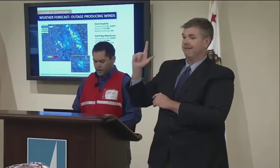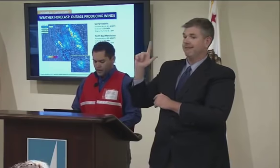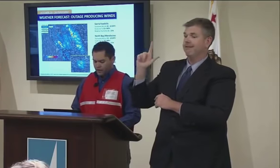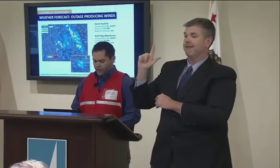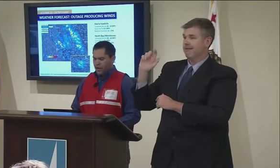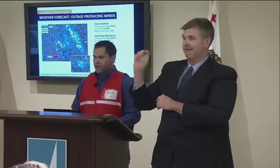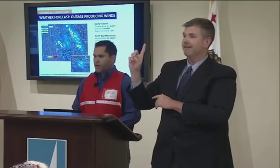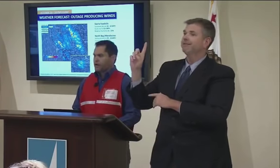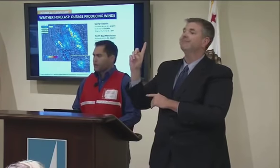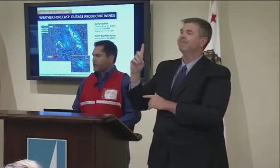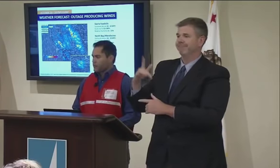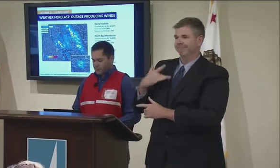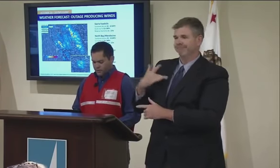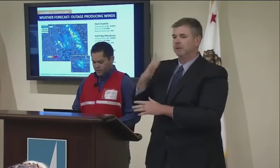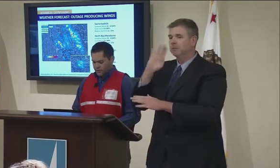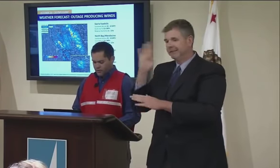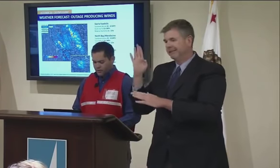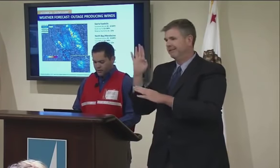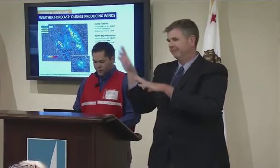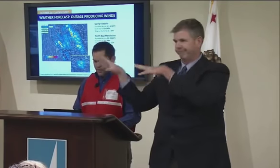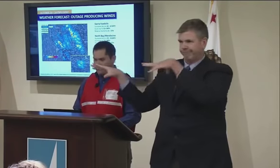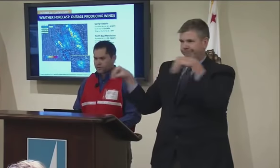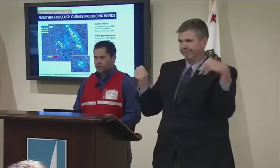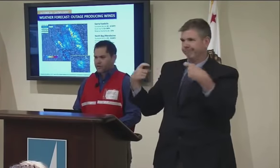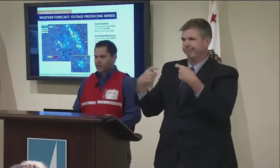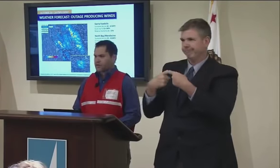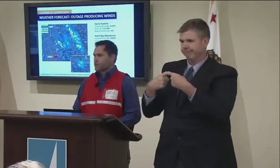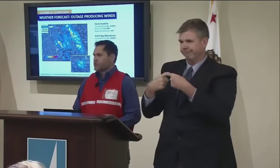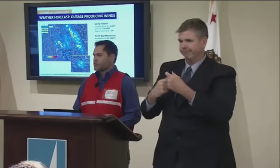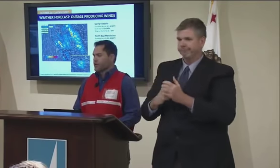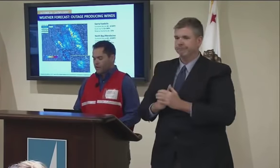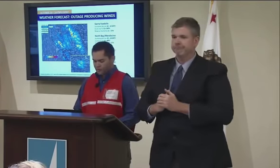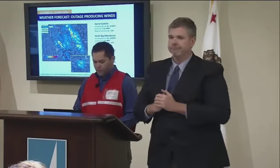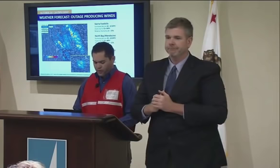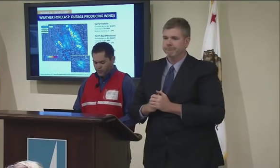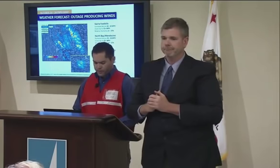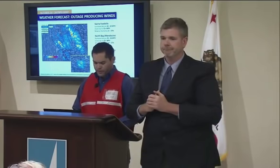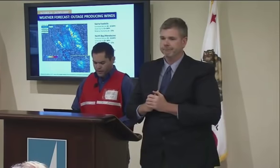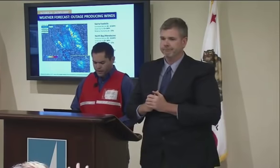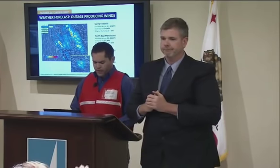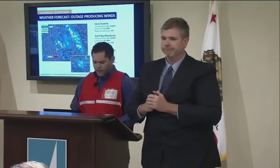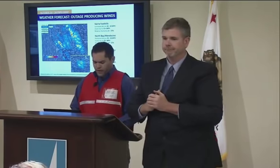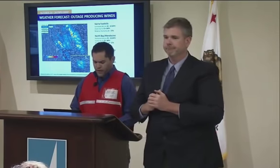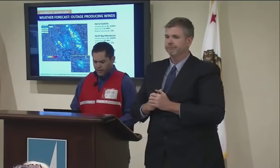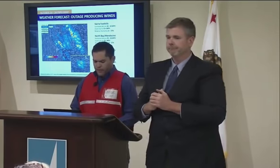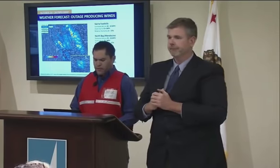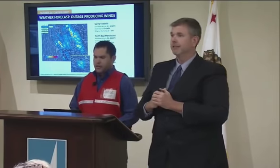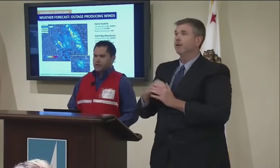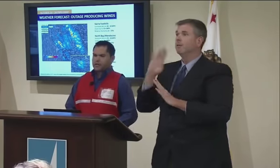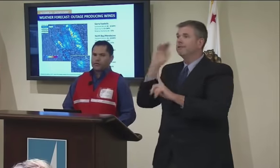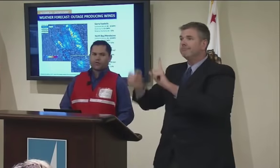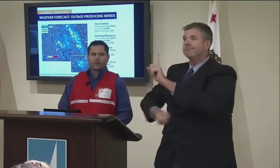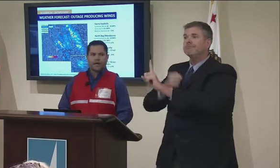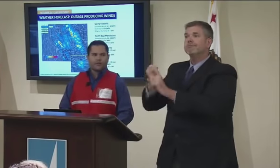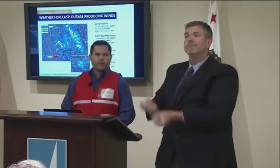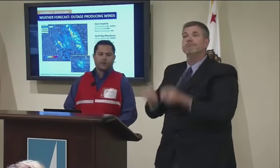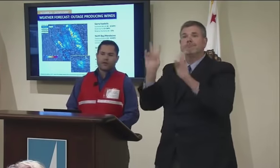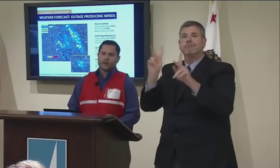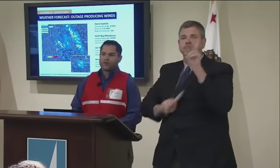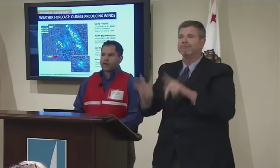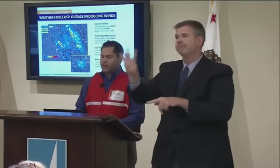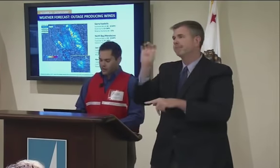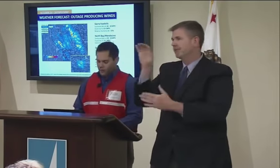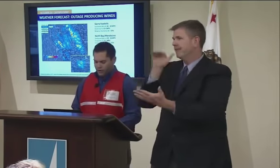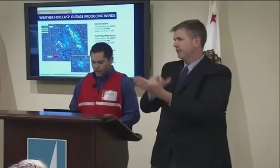California-wide phenomenon and a risk of significant fires across vast portions of California. The Northern